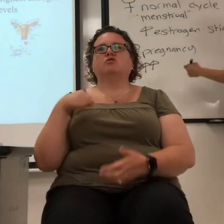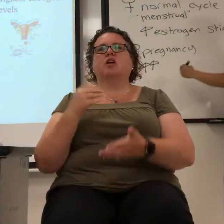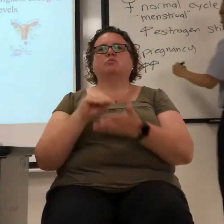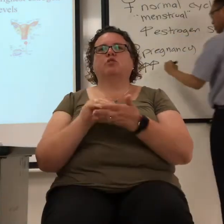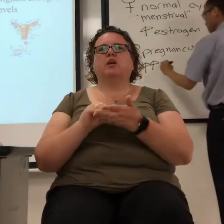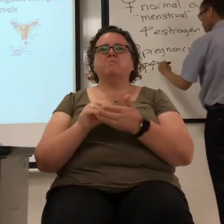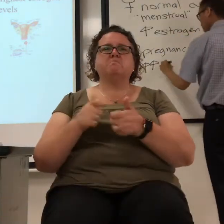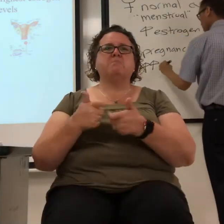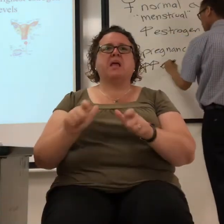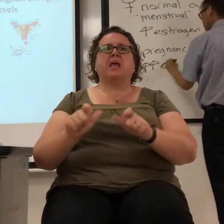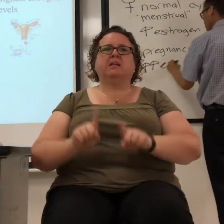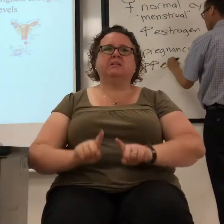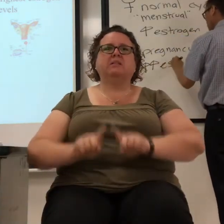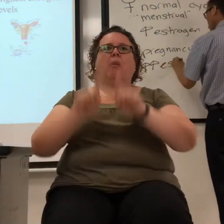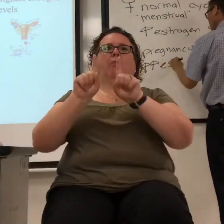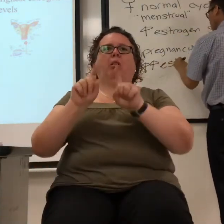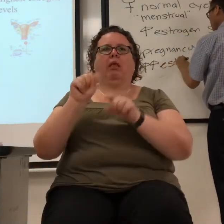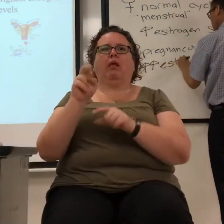arrow estrogen.